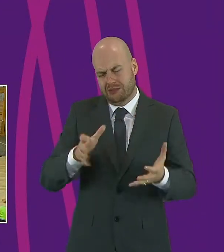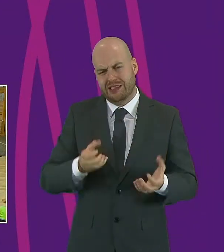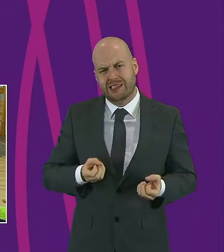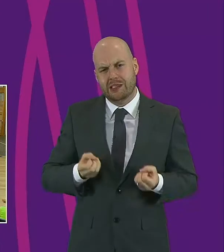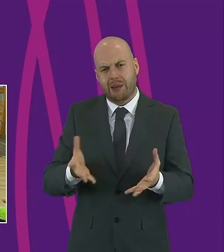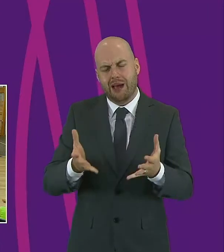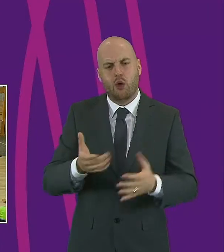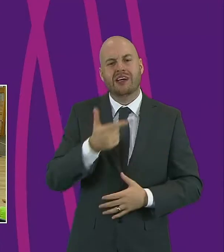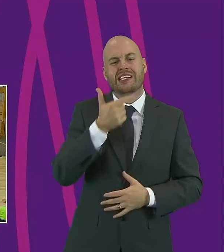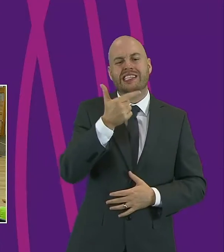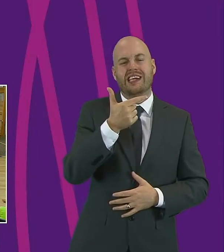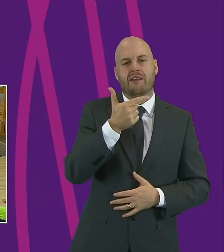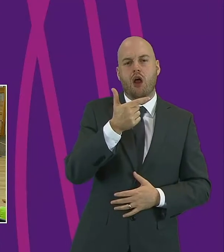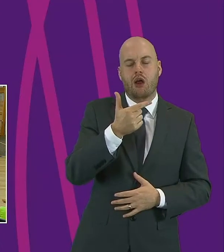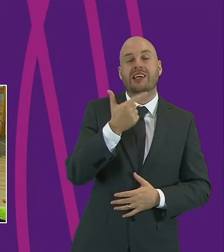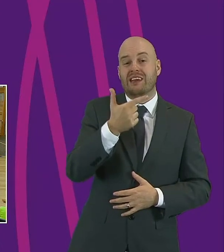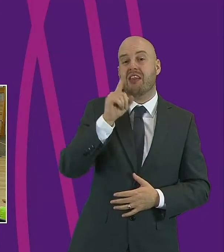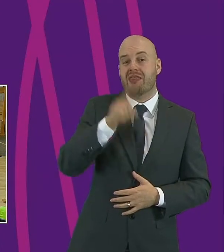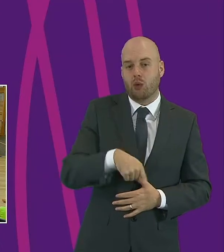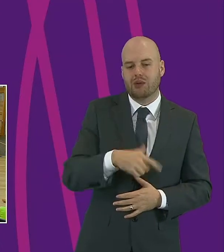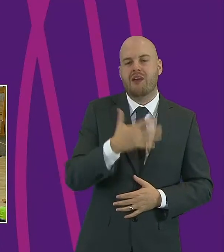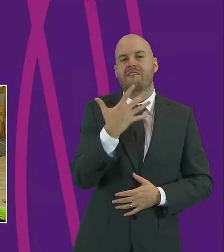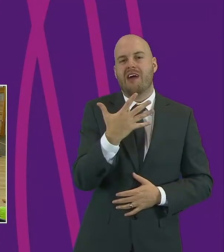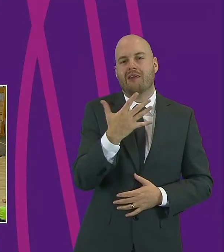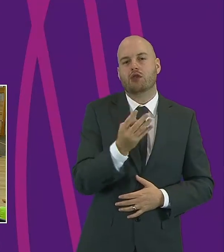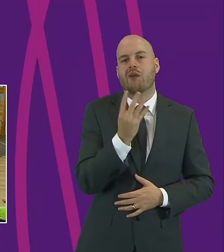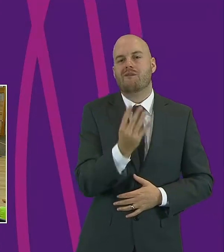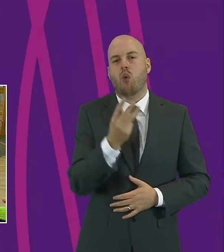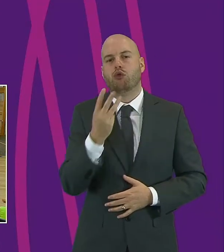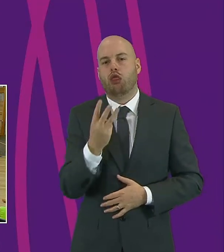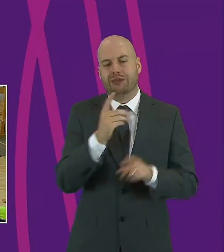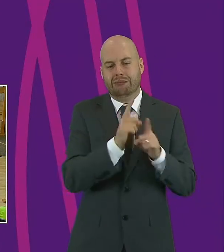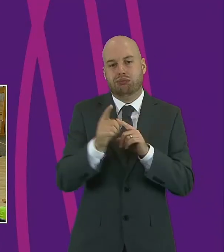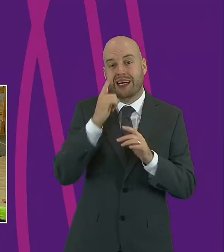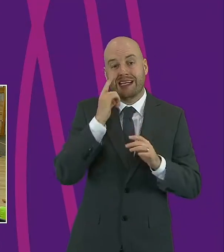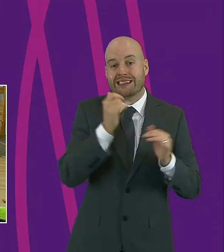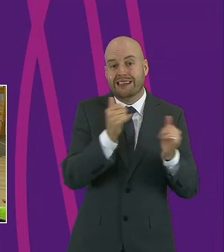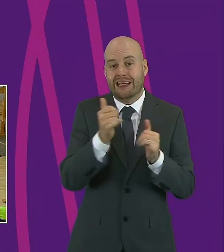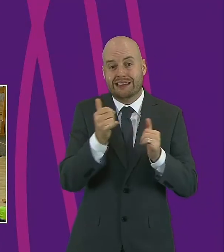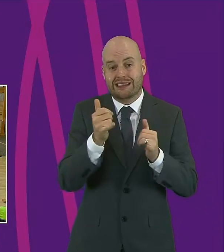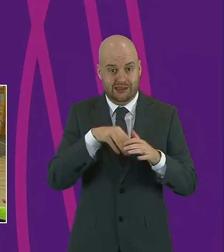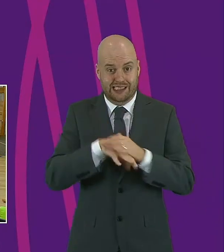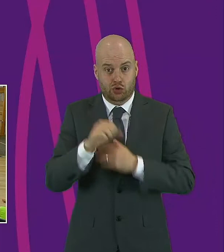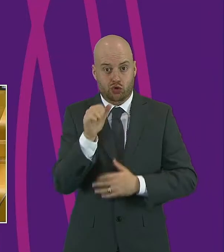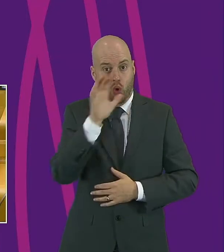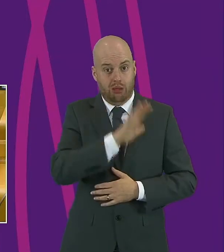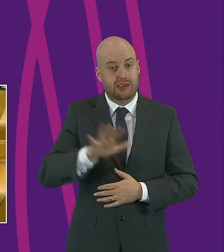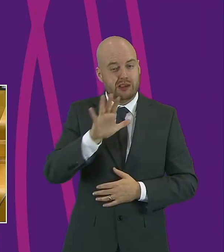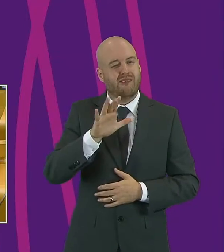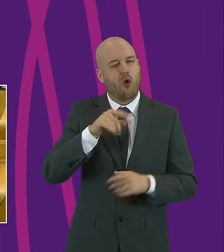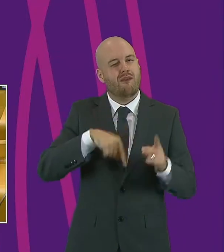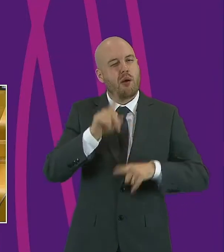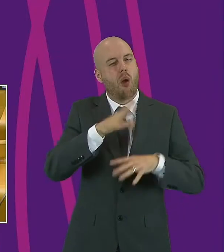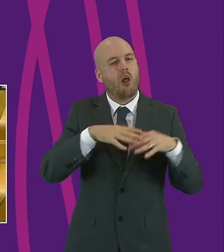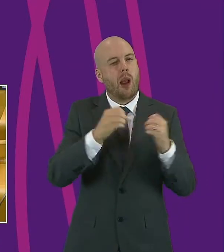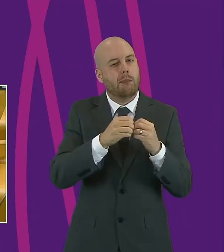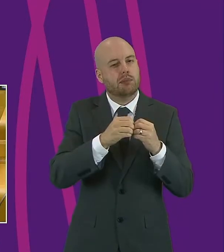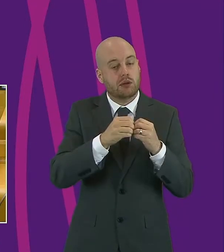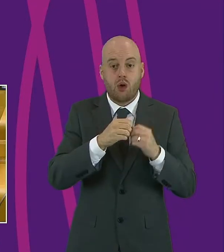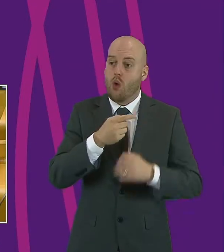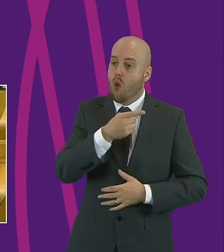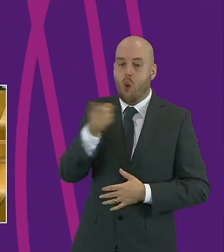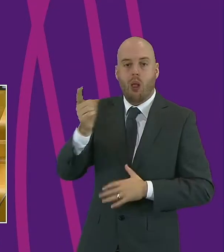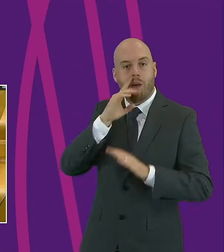7,543 tests by clubs, with this expenditure going to private firms outside of Scotland. And of that, there have only been 3 positive